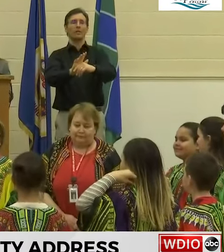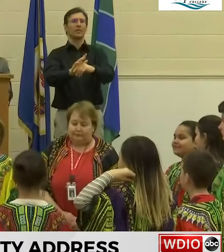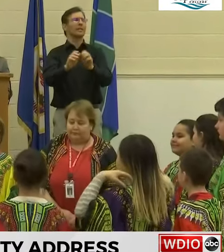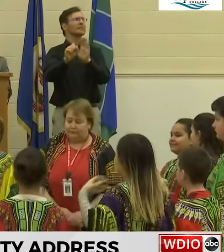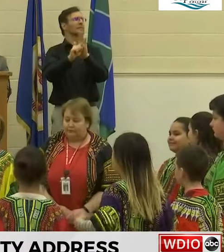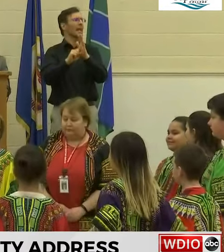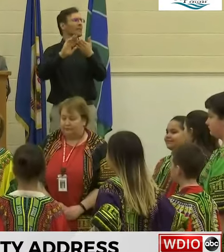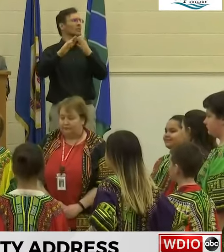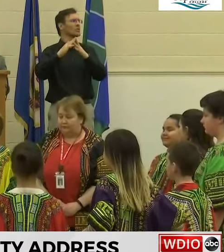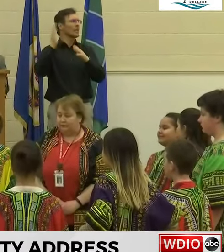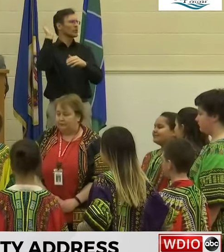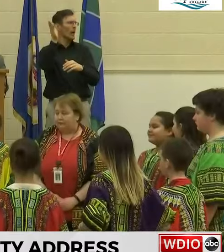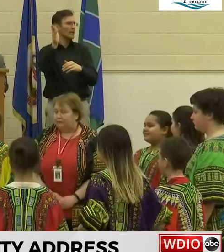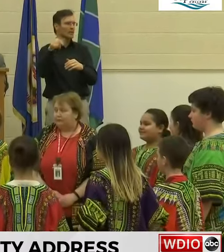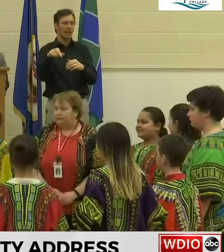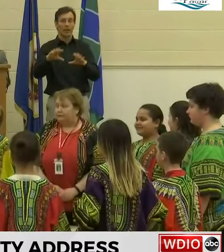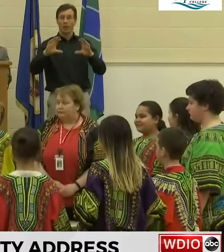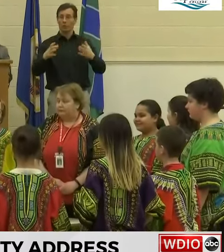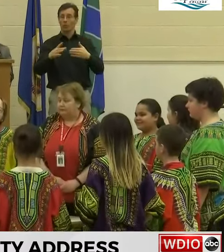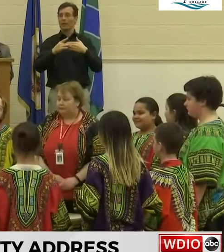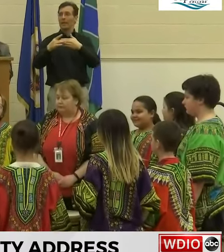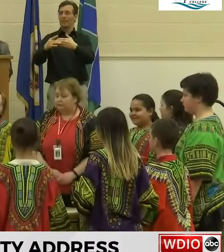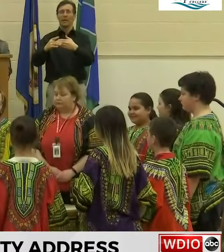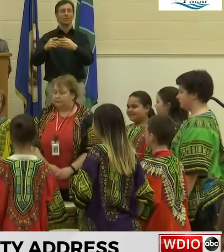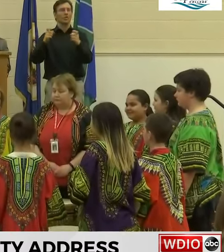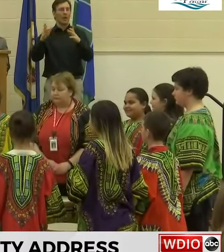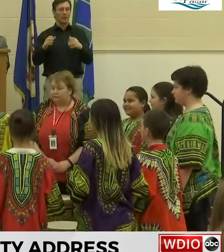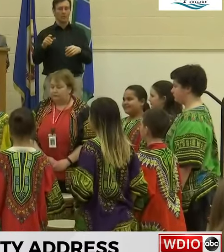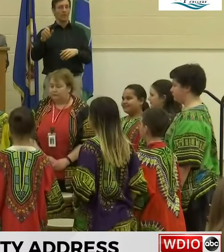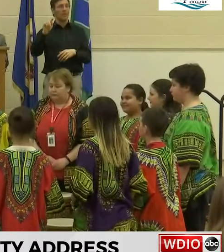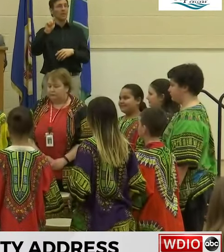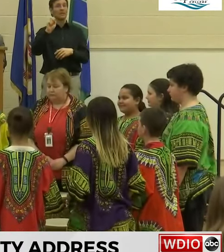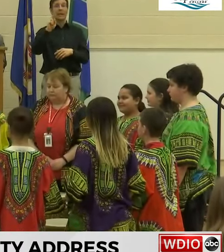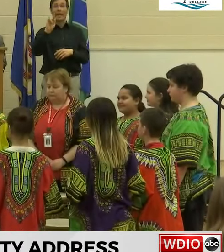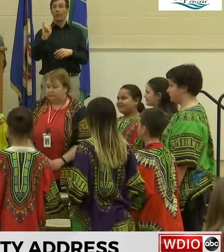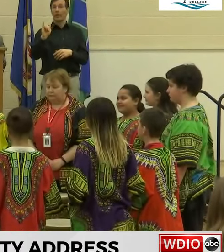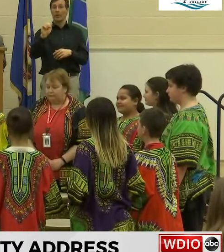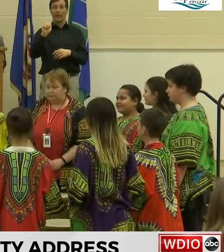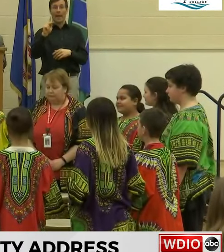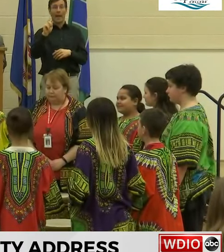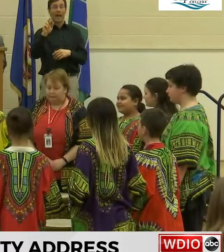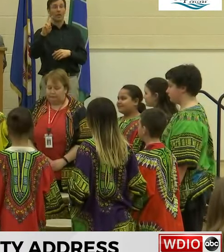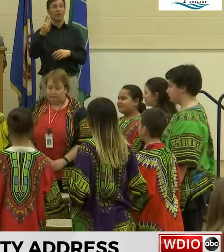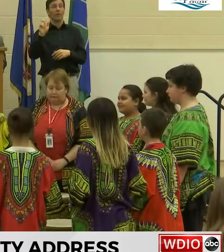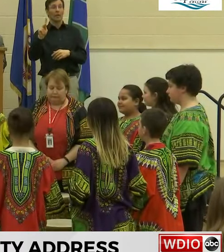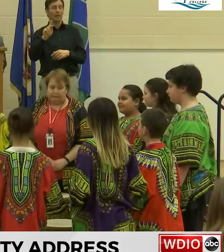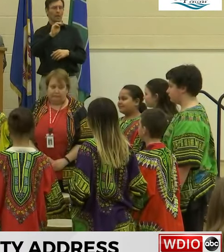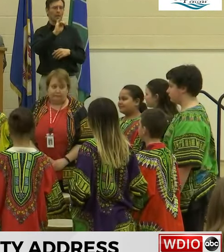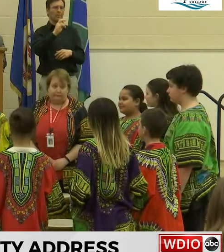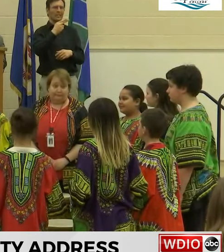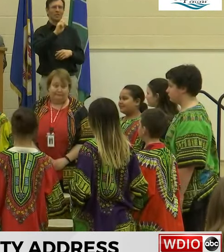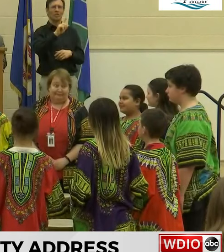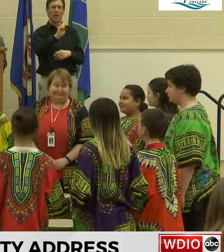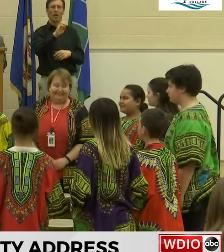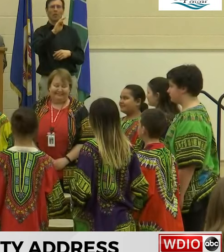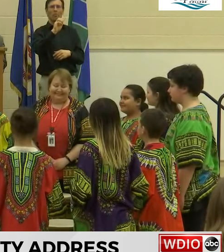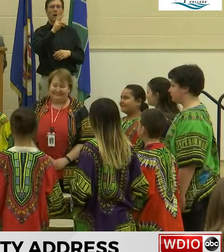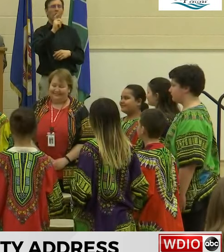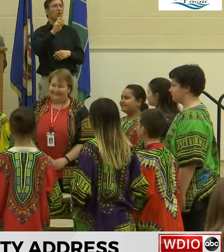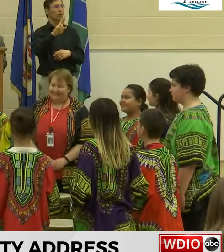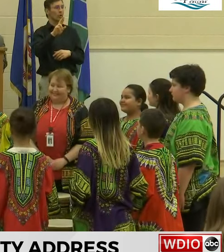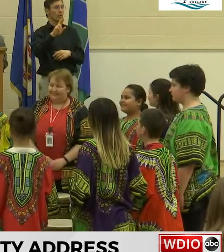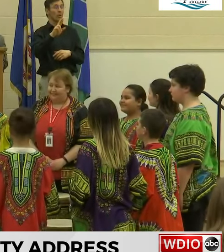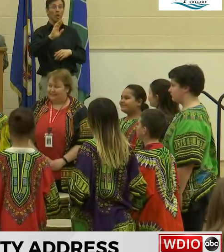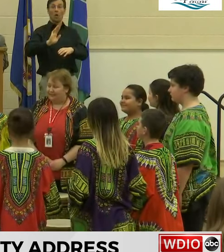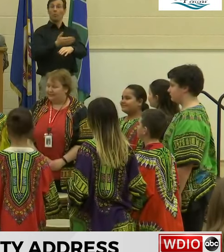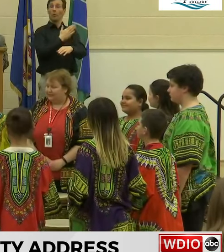addresses. This group is led by talented directors Terry Ackermick and Michelle Walker. Music is the universal